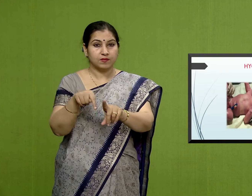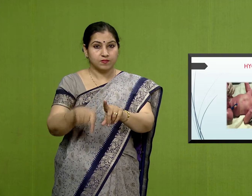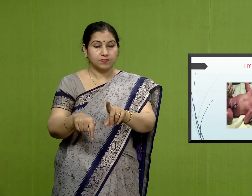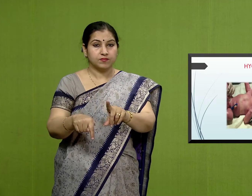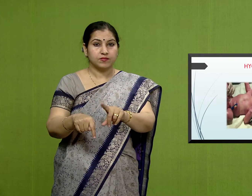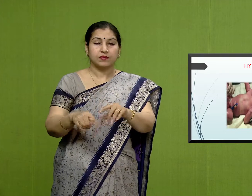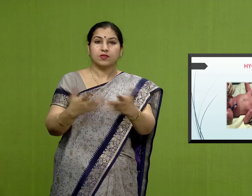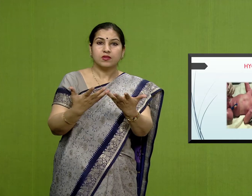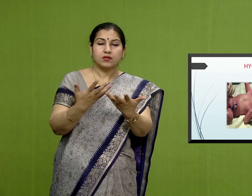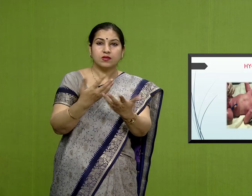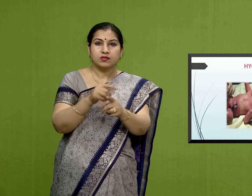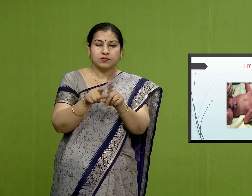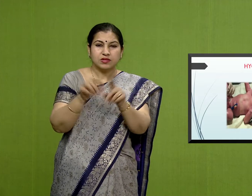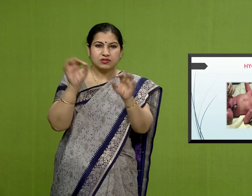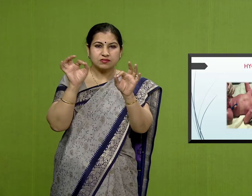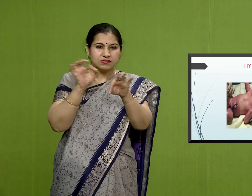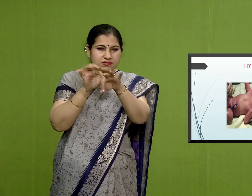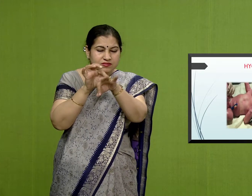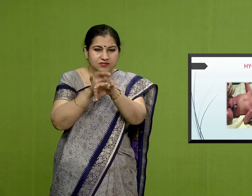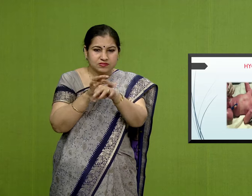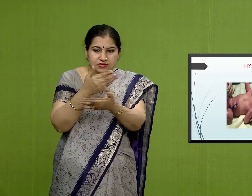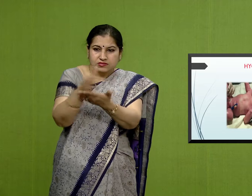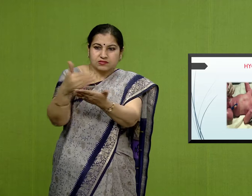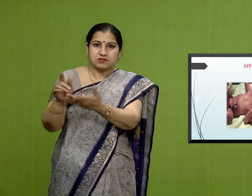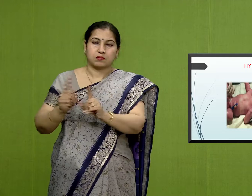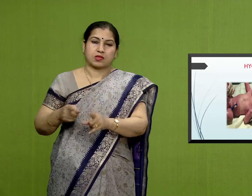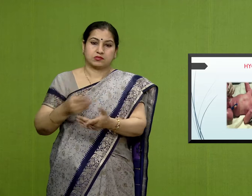away from flies and dust.